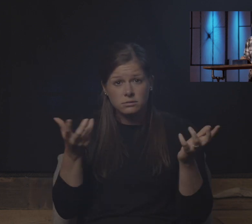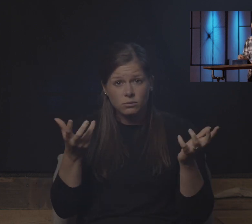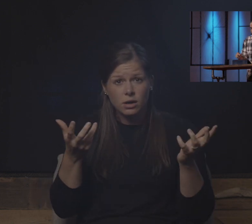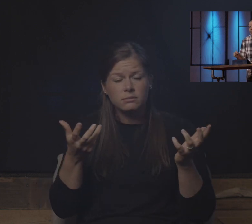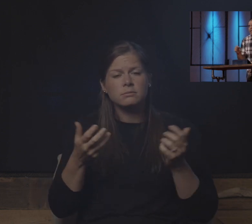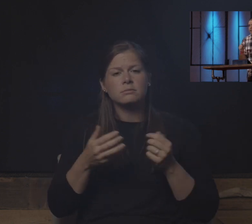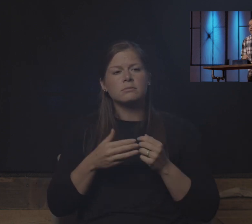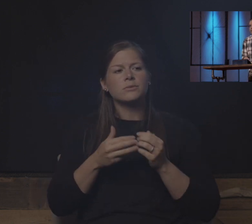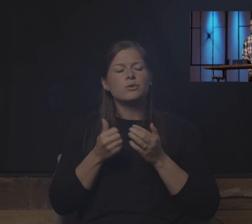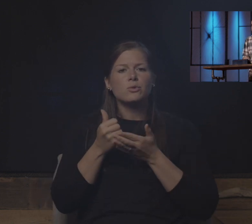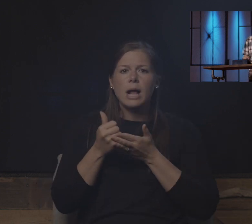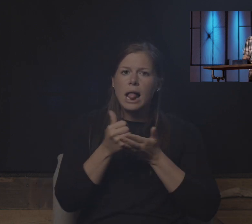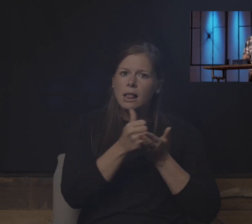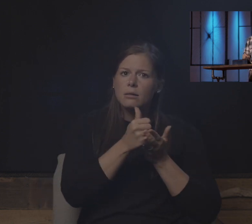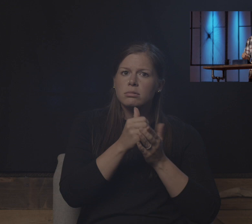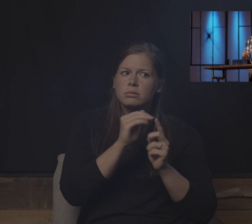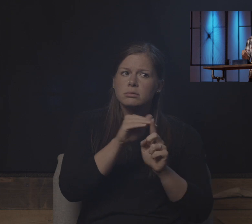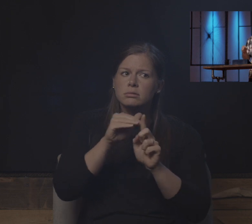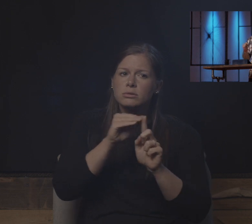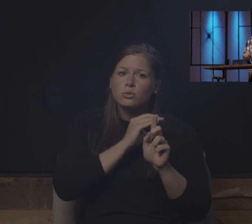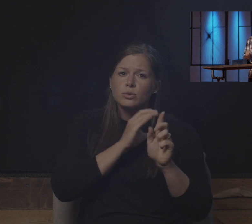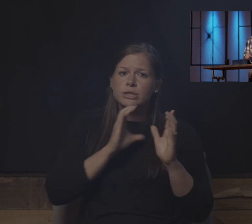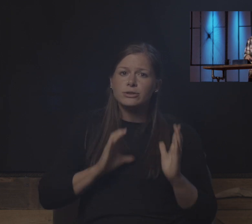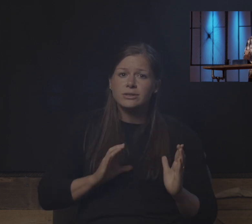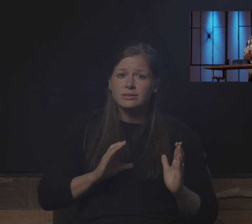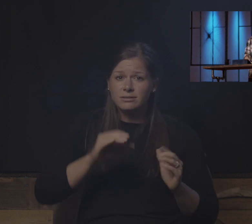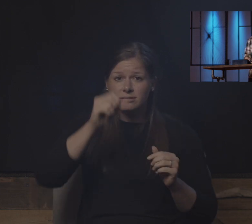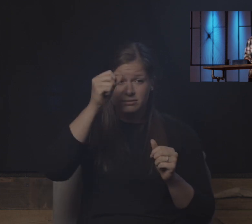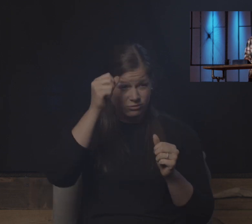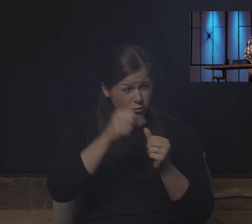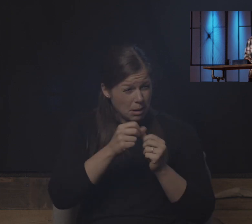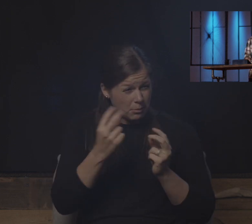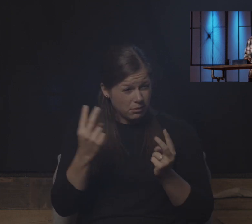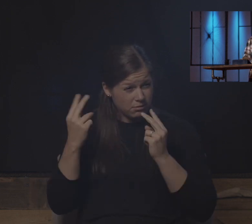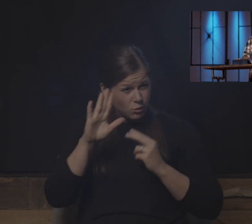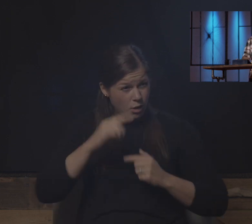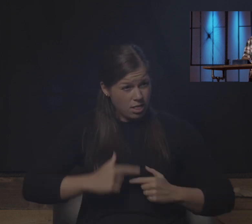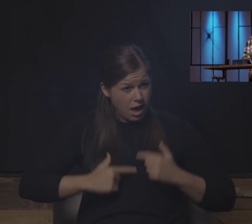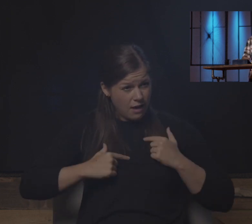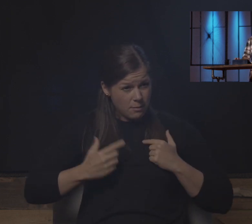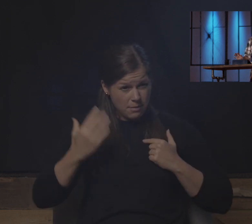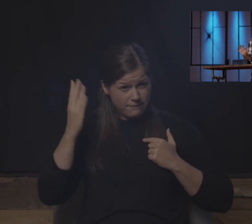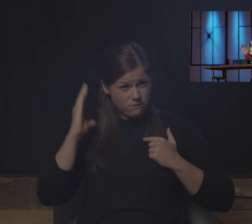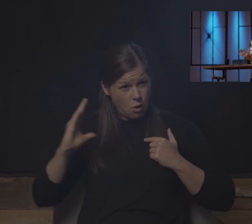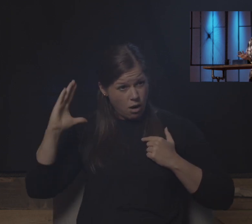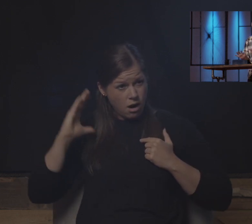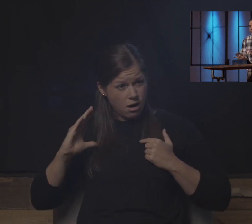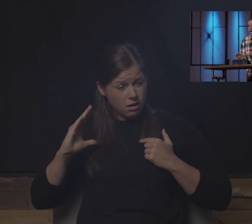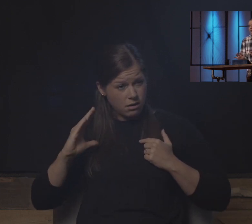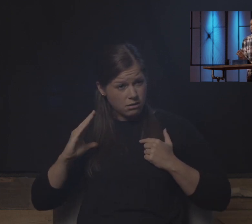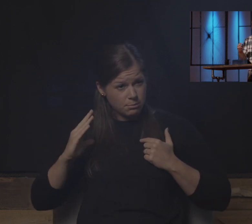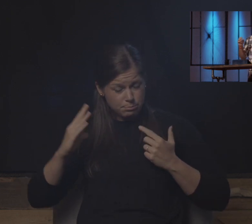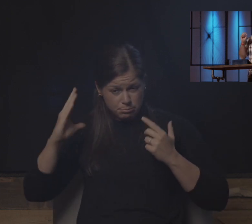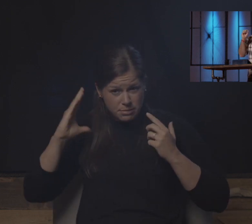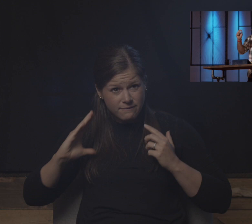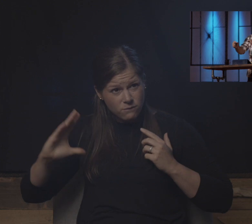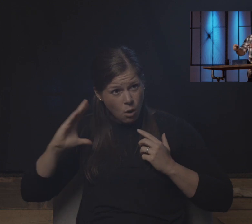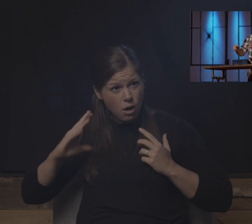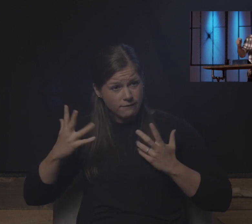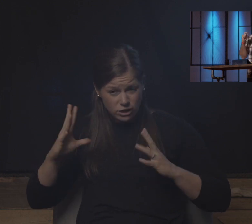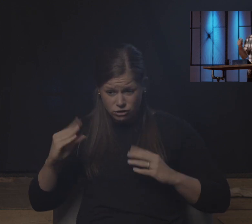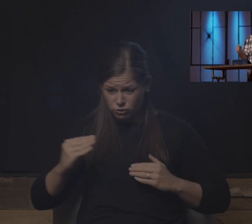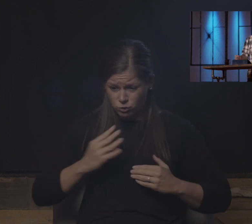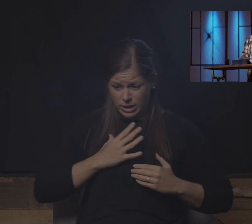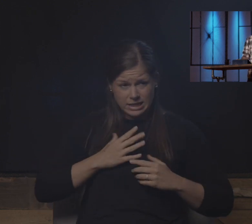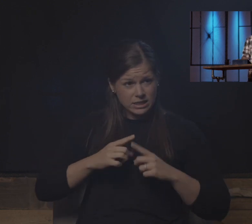verse 3 was to remind Christians of what they were. The goal was to attack their pride by